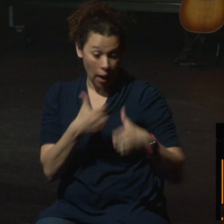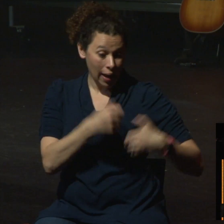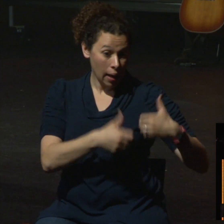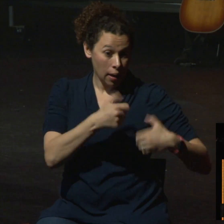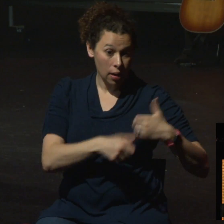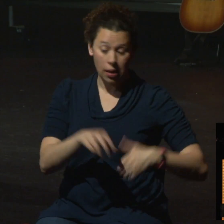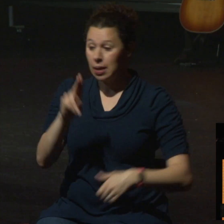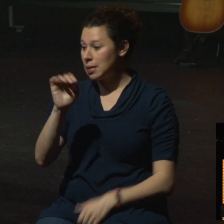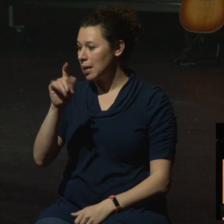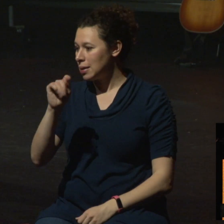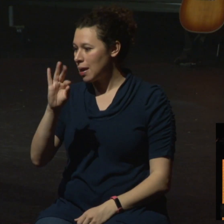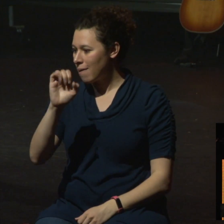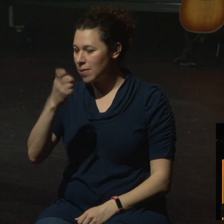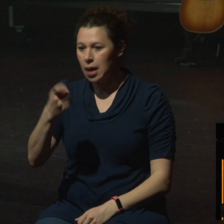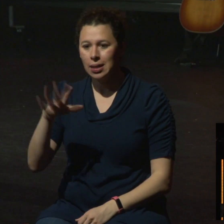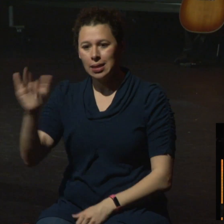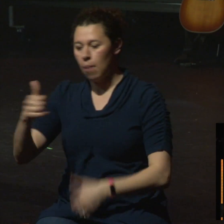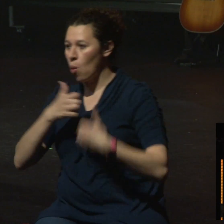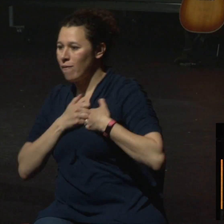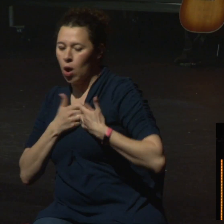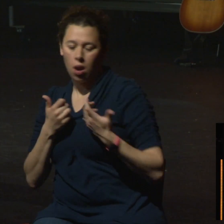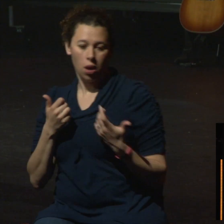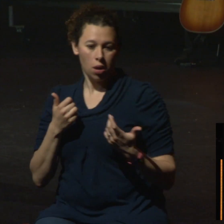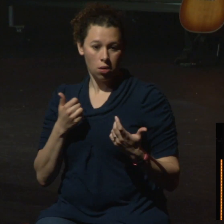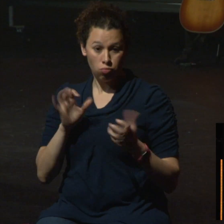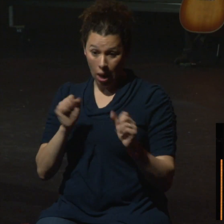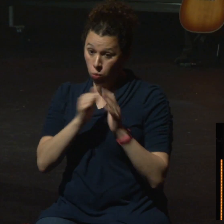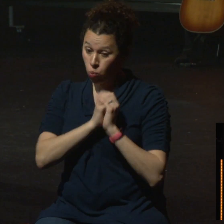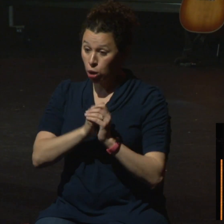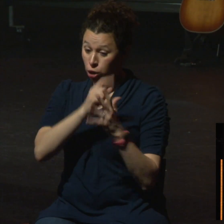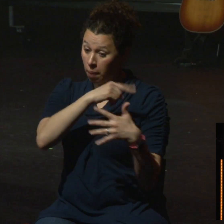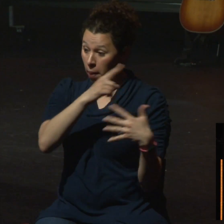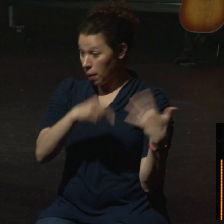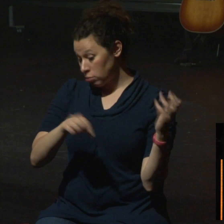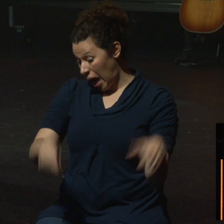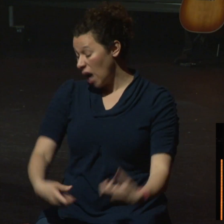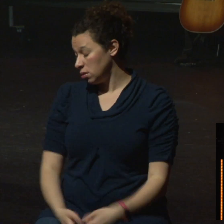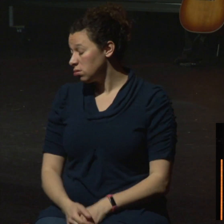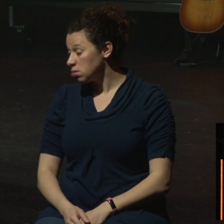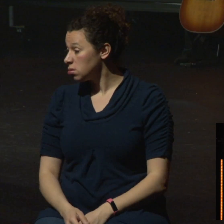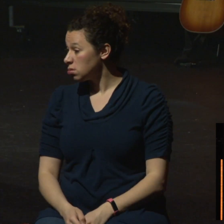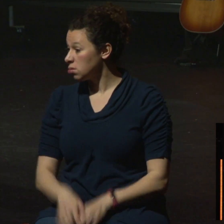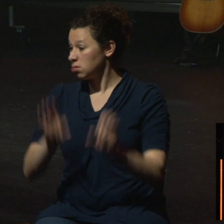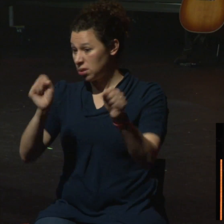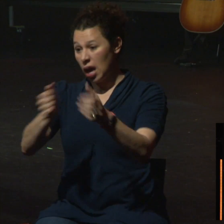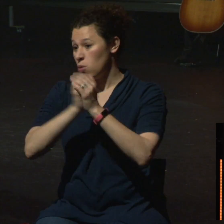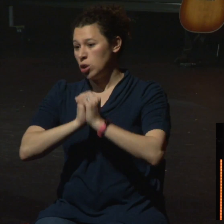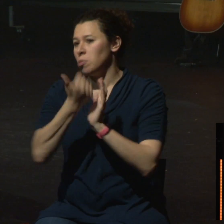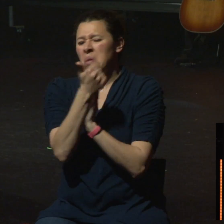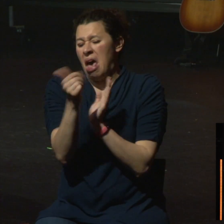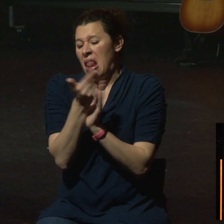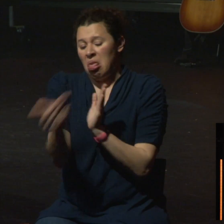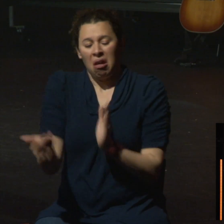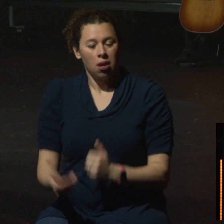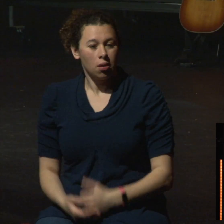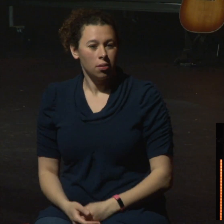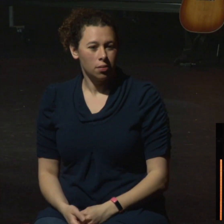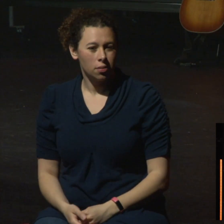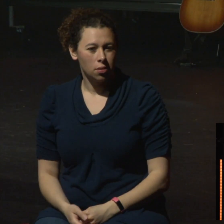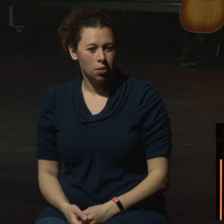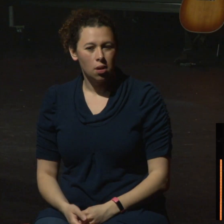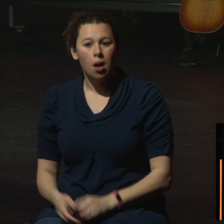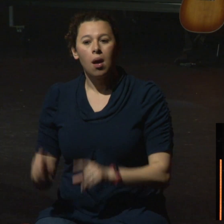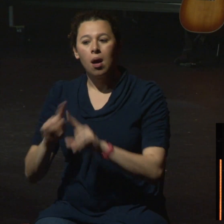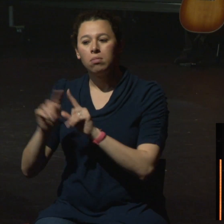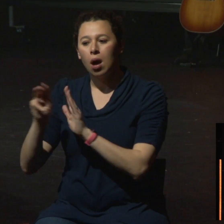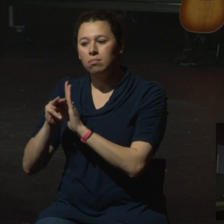Netflix to Hulu to that boyfriend or girlfriend. We could be worshiping anything or anyone. So Moses